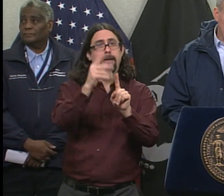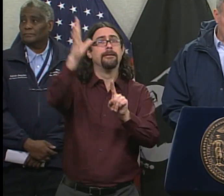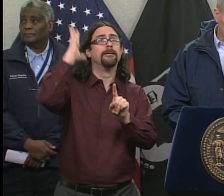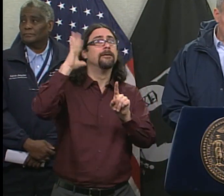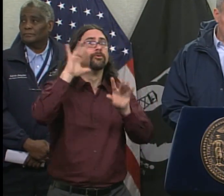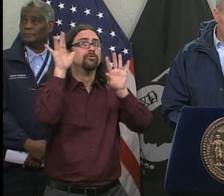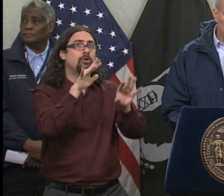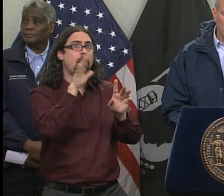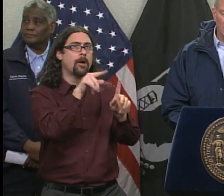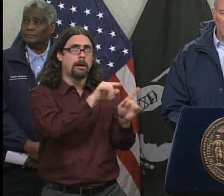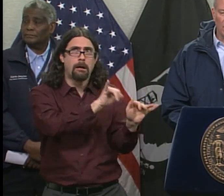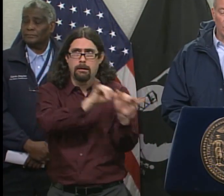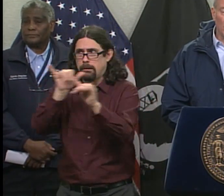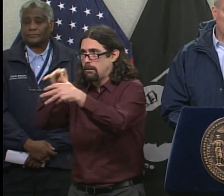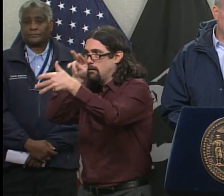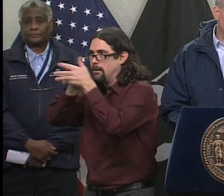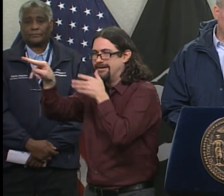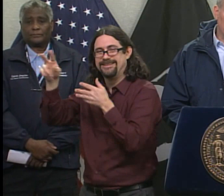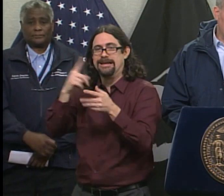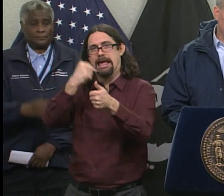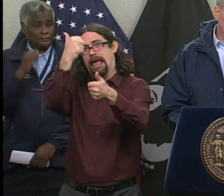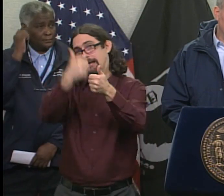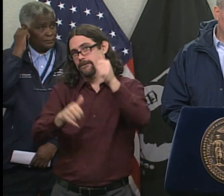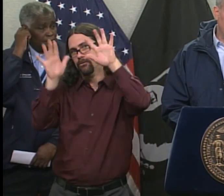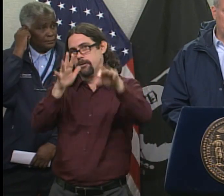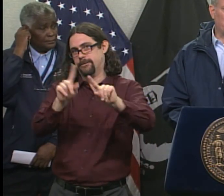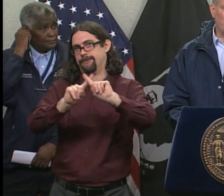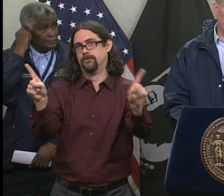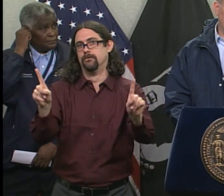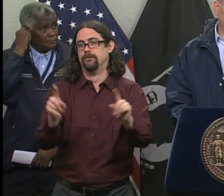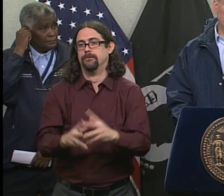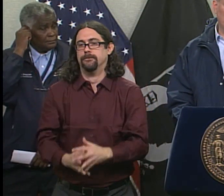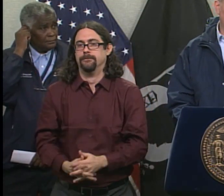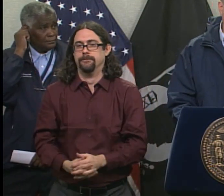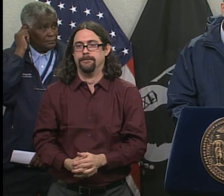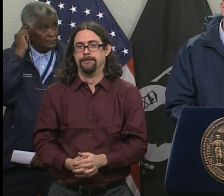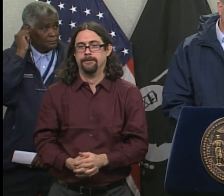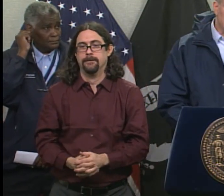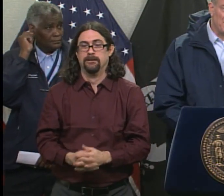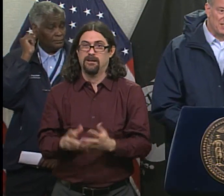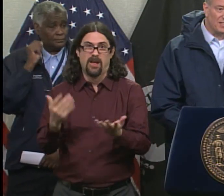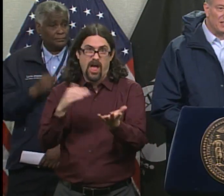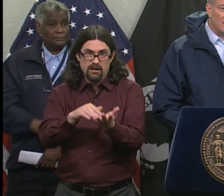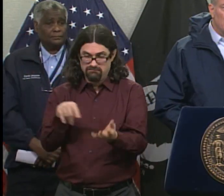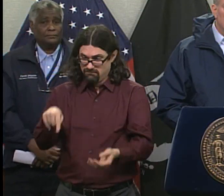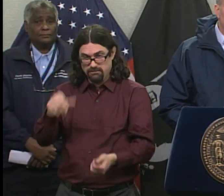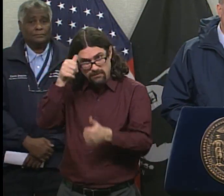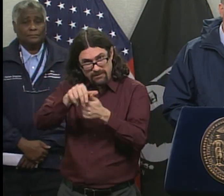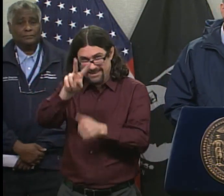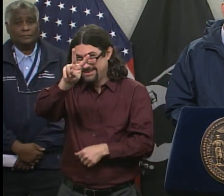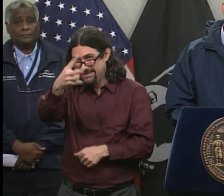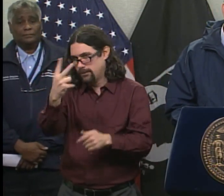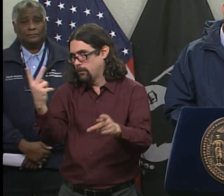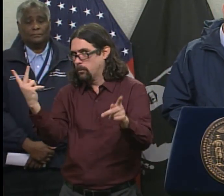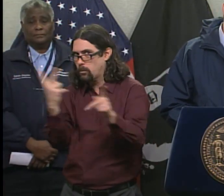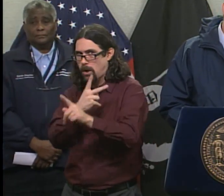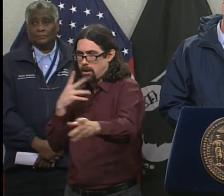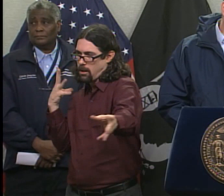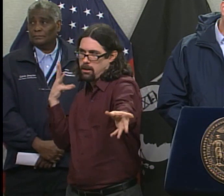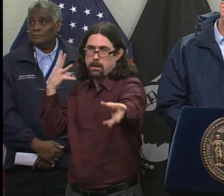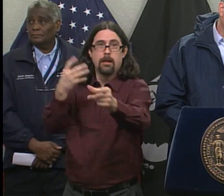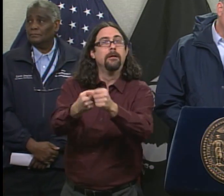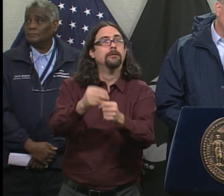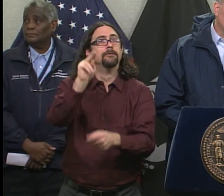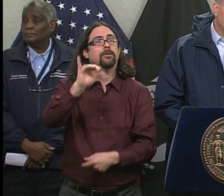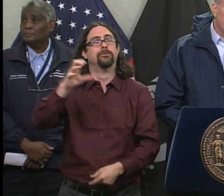City history, the one that was predicted last year that hit farther to the east would have been exactly like this, basically. So I think this is the shape of things to